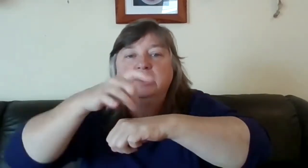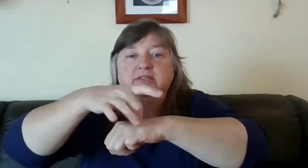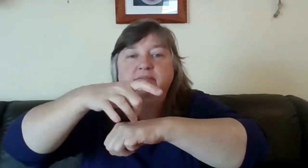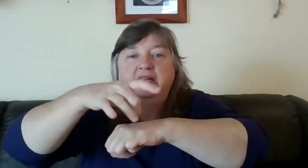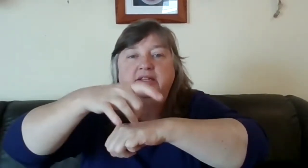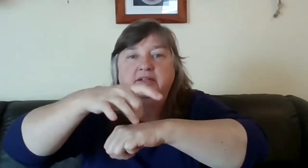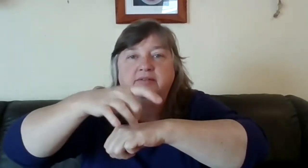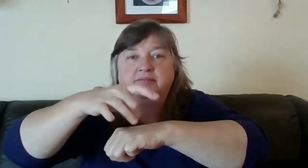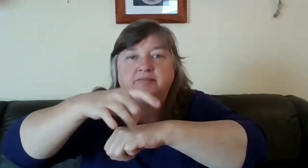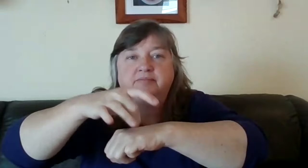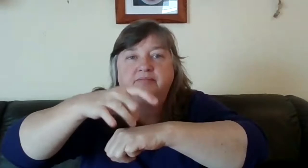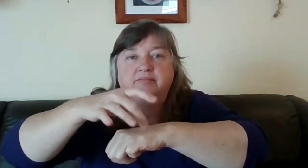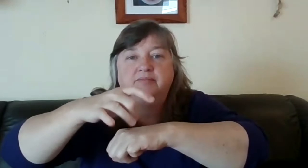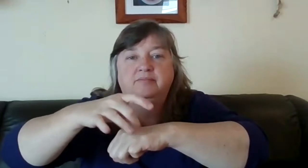plus melon,